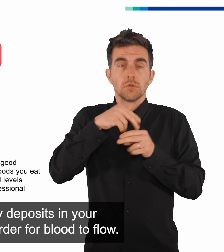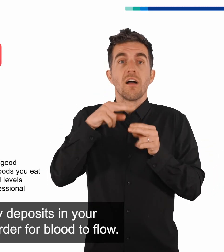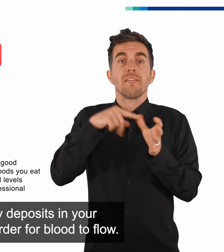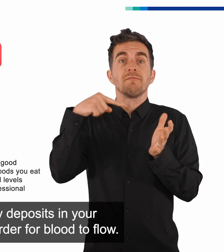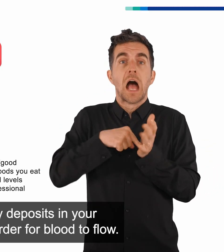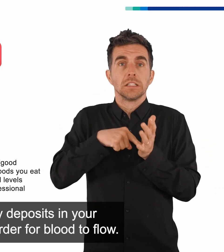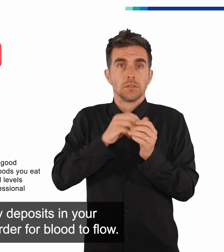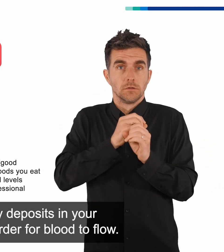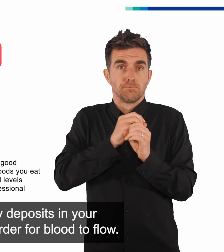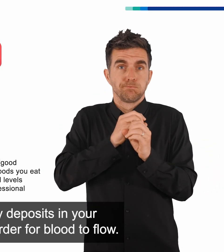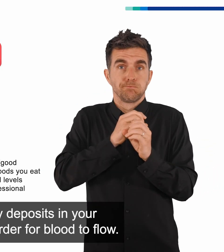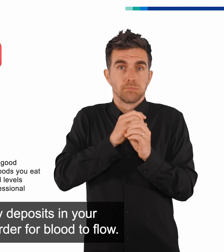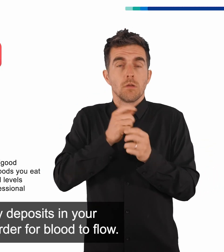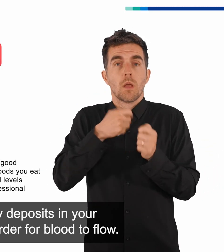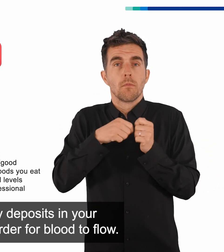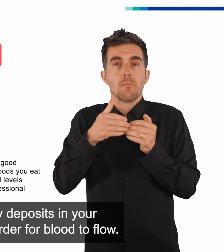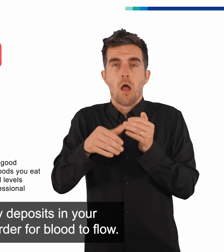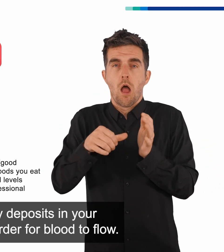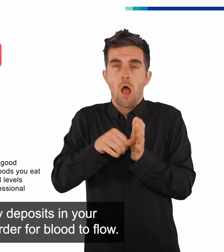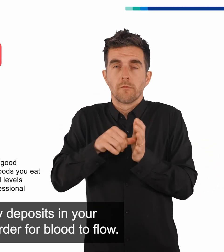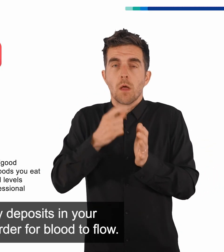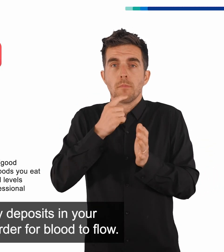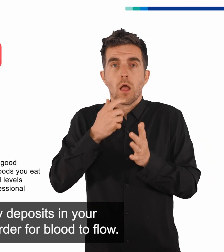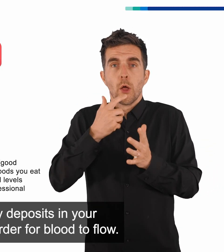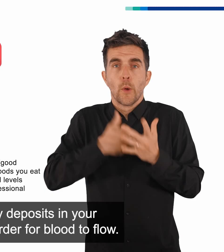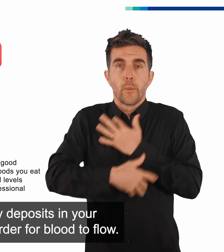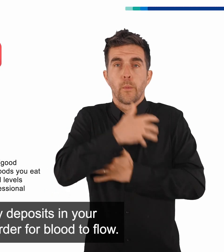Increase the amount of good cholesterol through the foods you eat.